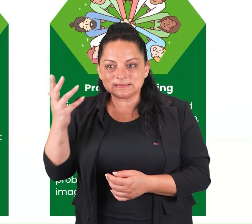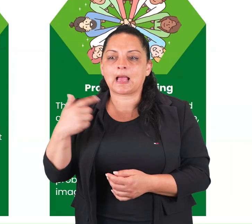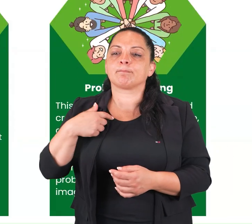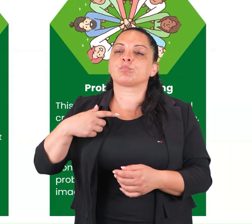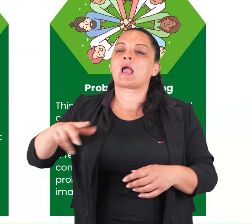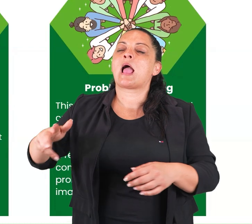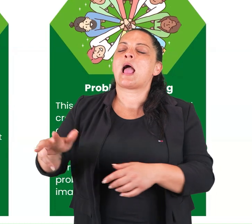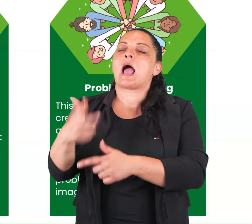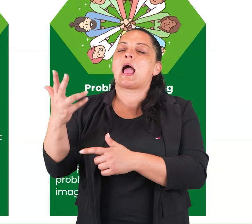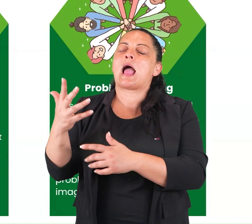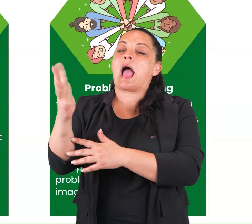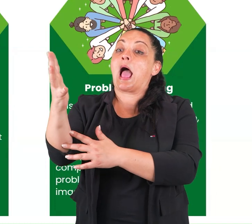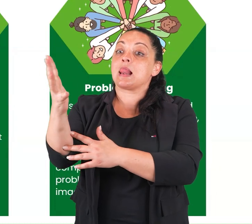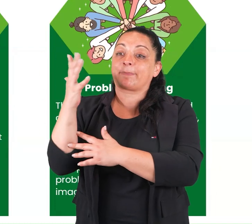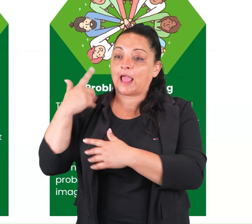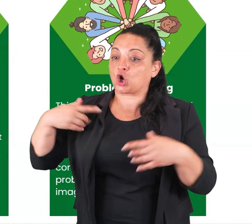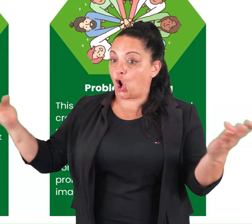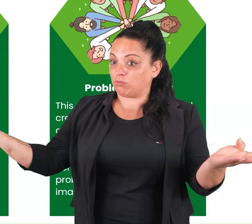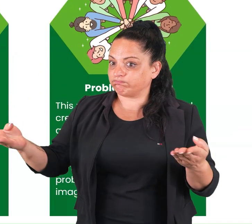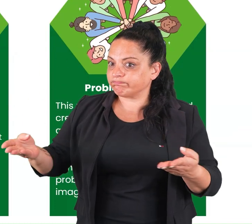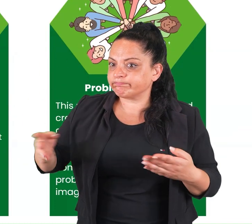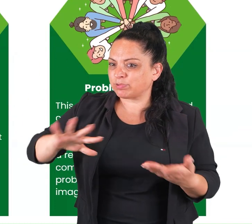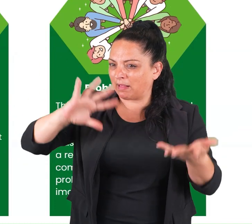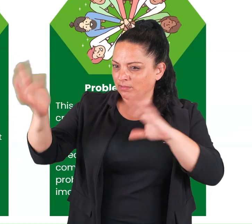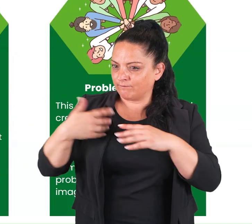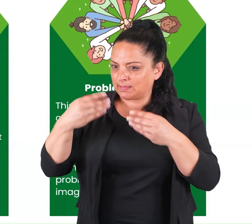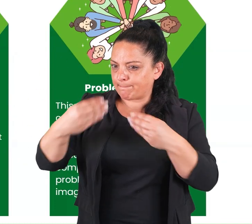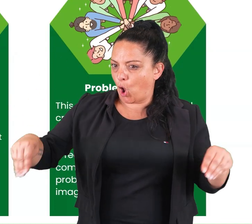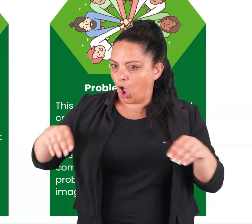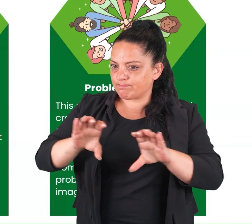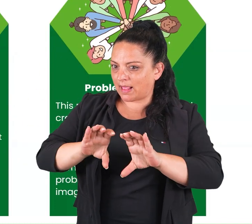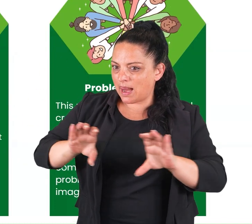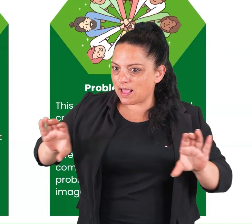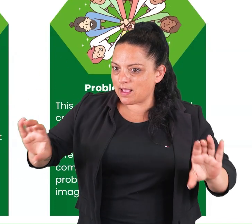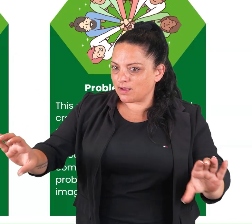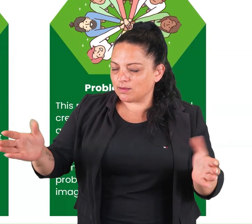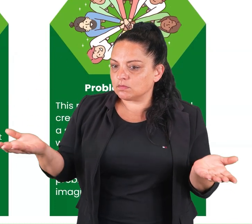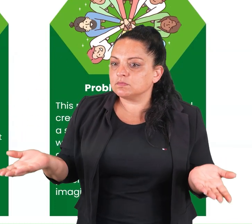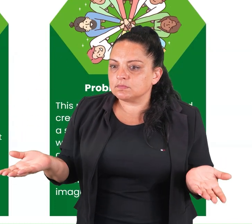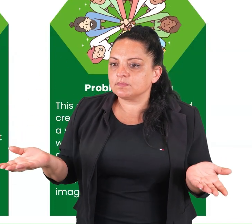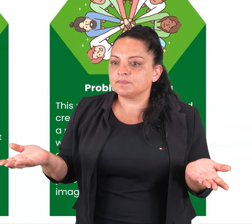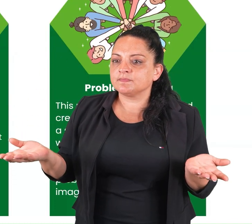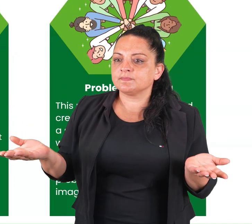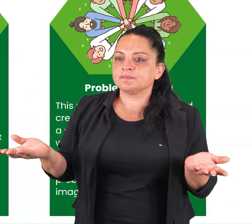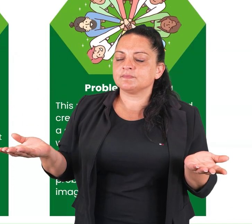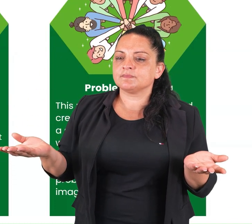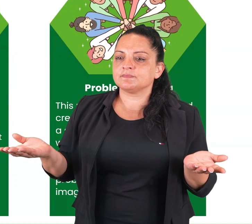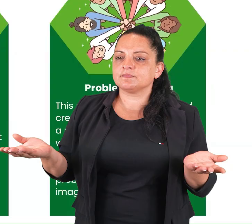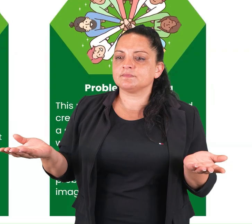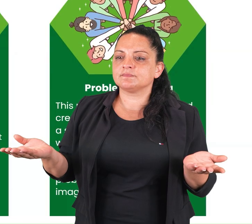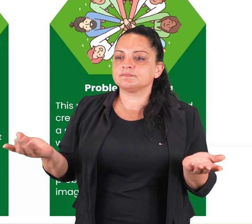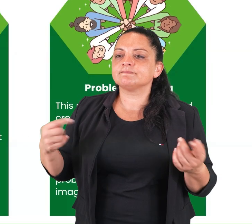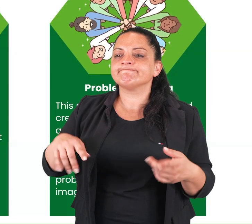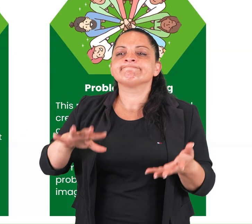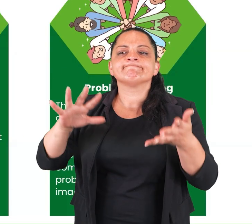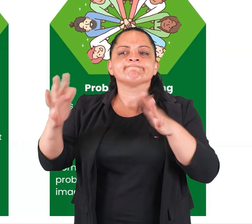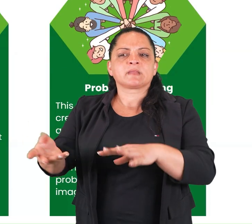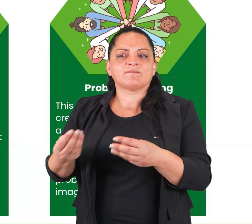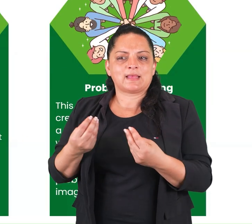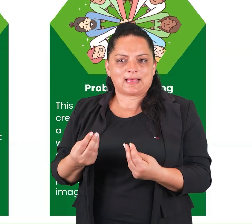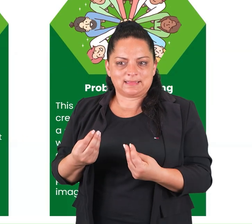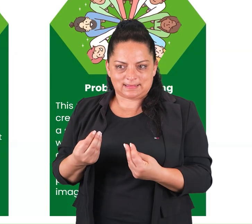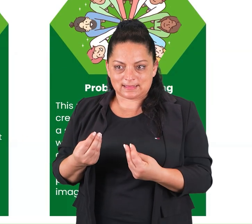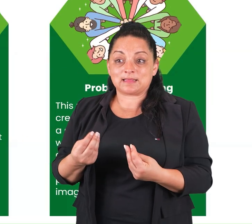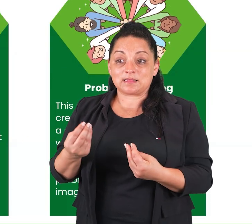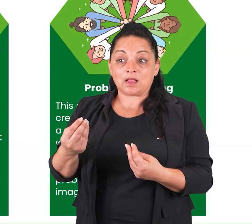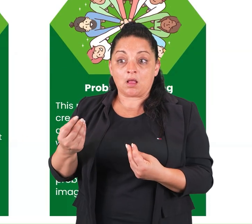society. I can give you an example. For example, if we cut some trees in order to make